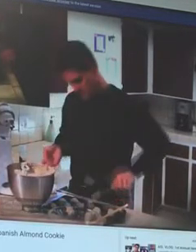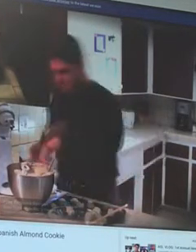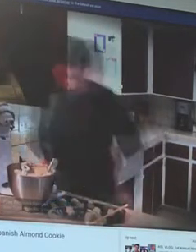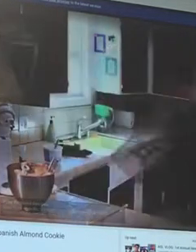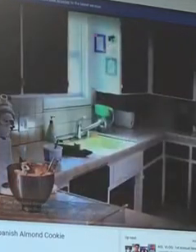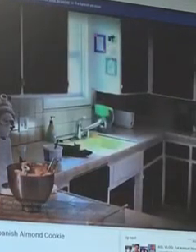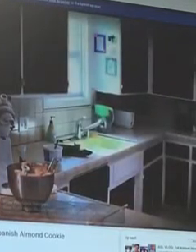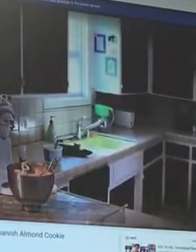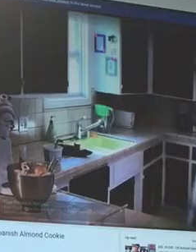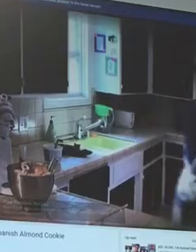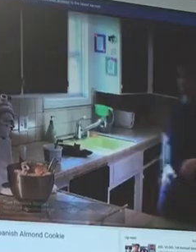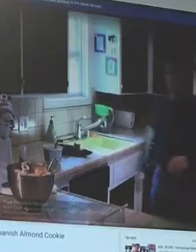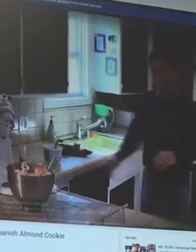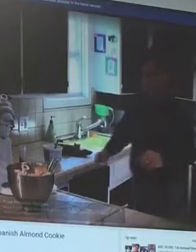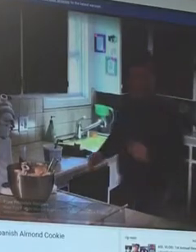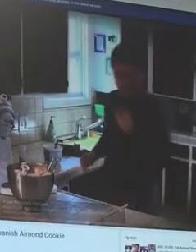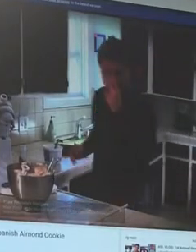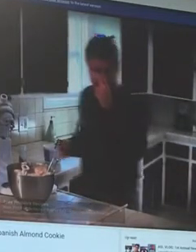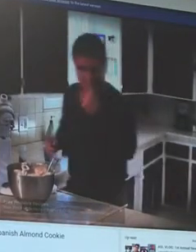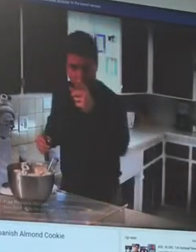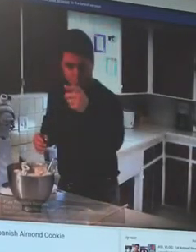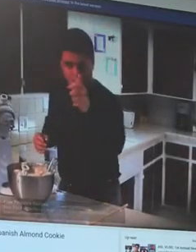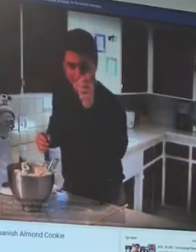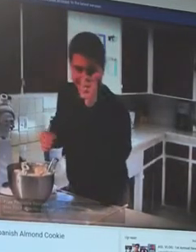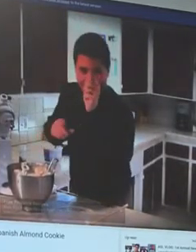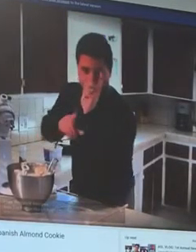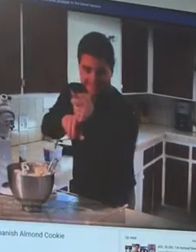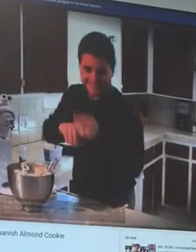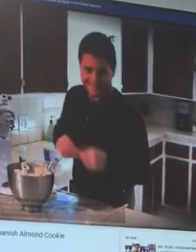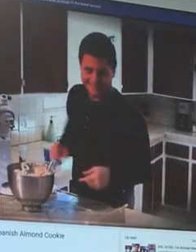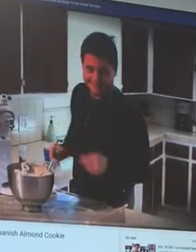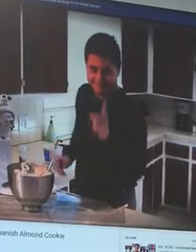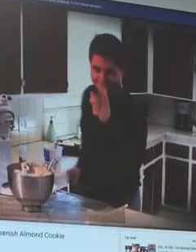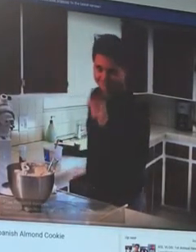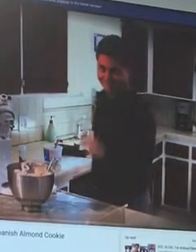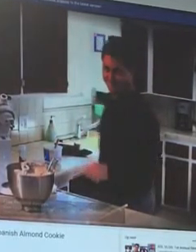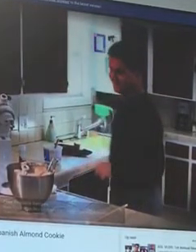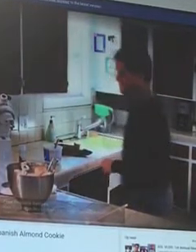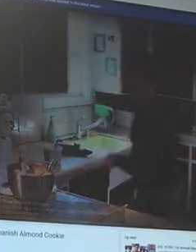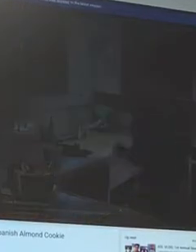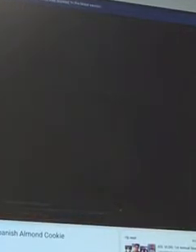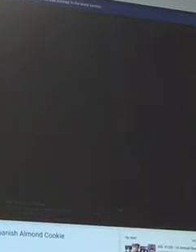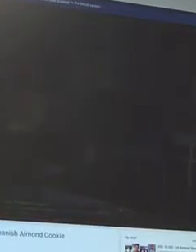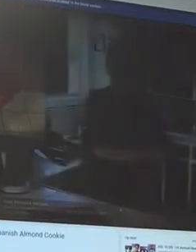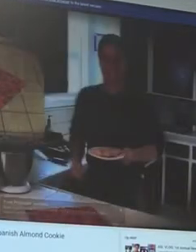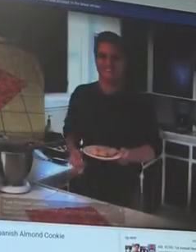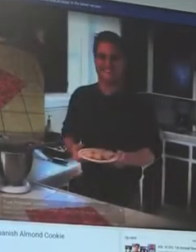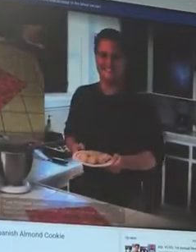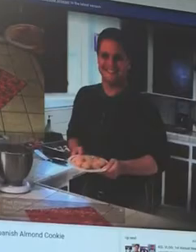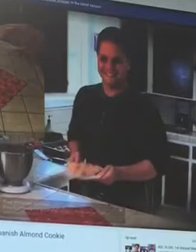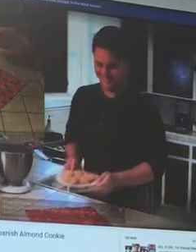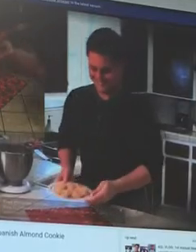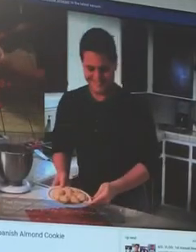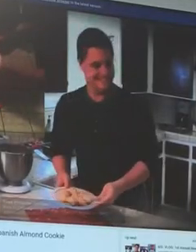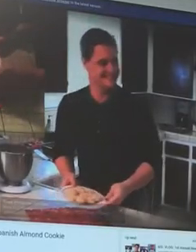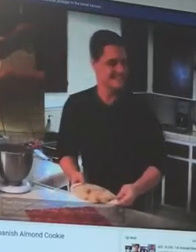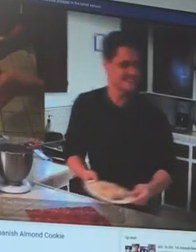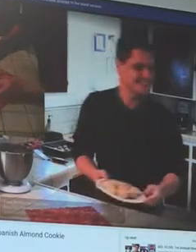here. Put it in the oven, and I will see you in 10 minutes. Hey